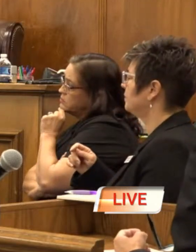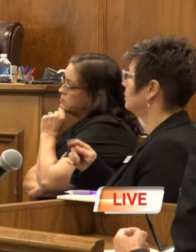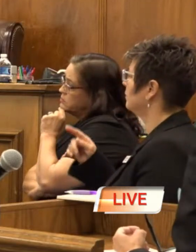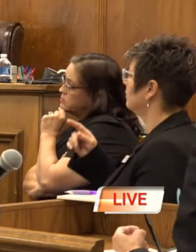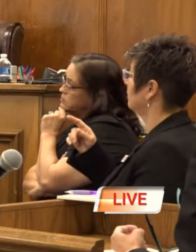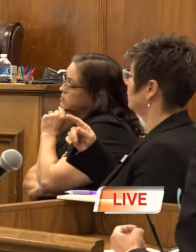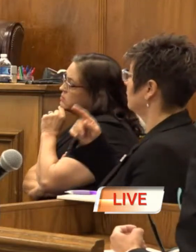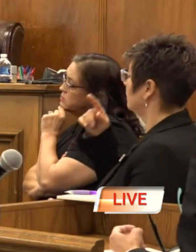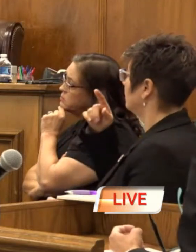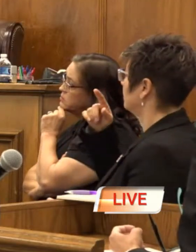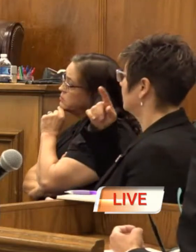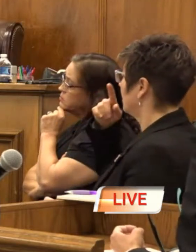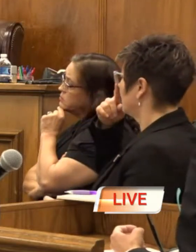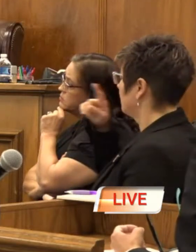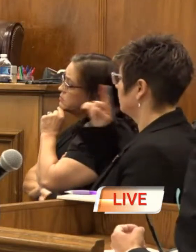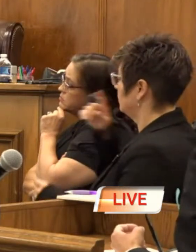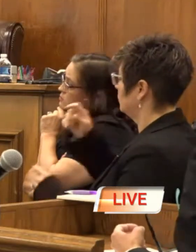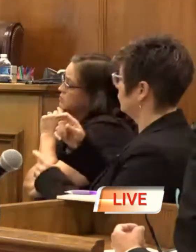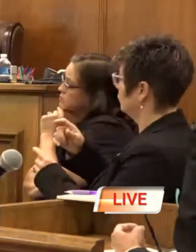interview?